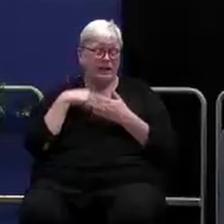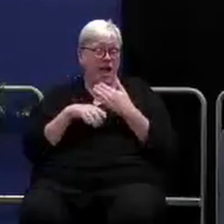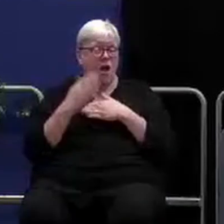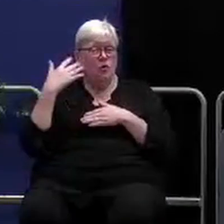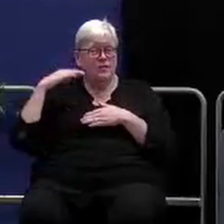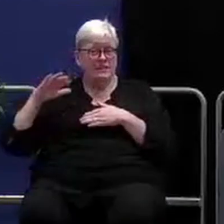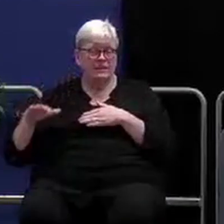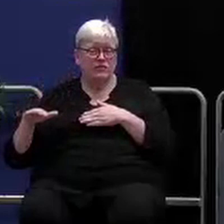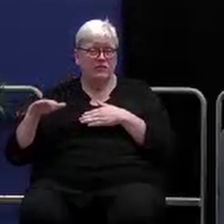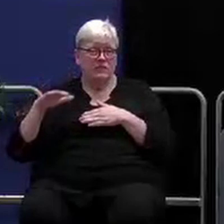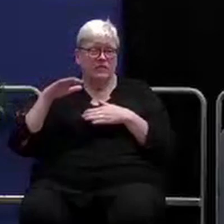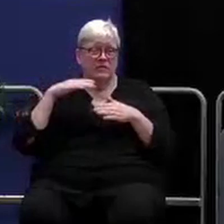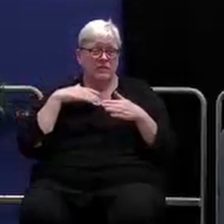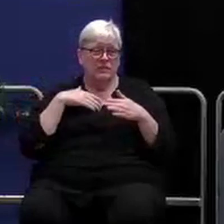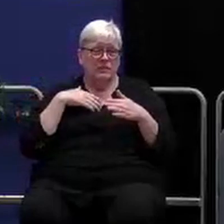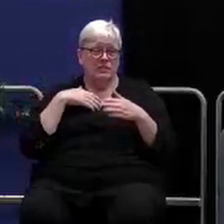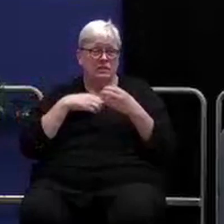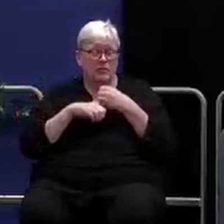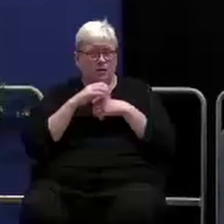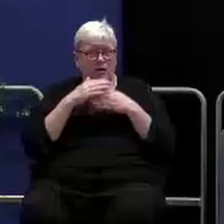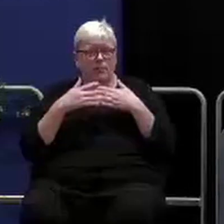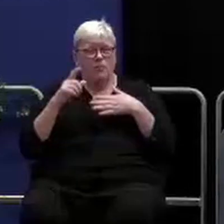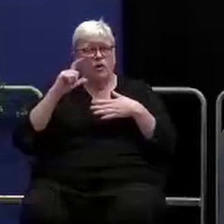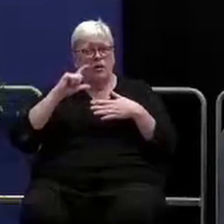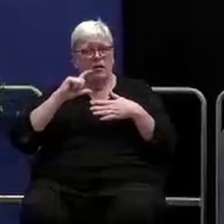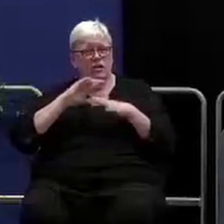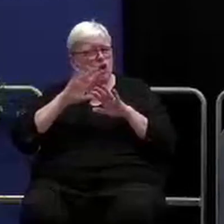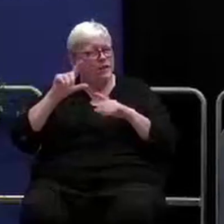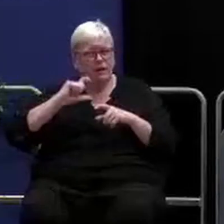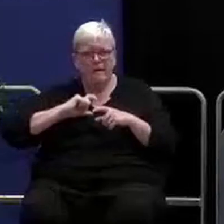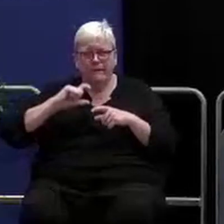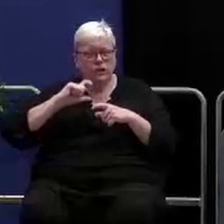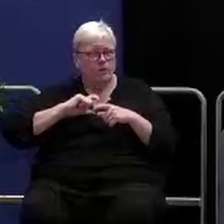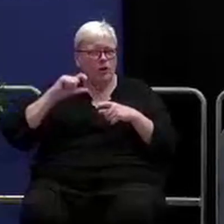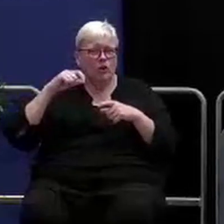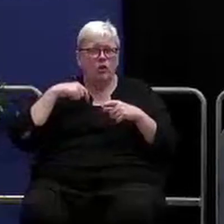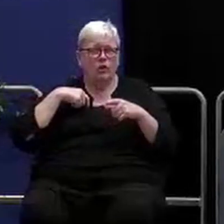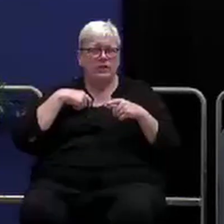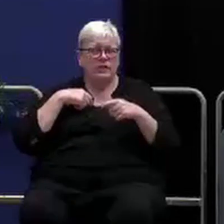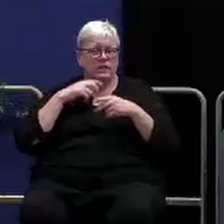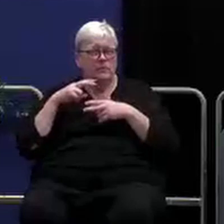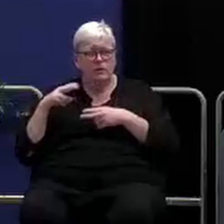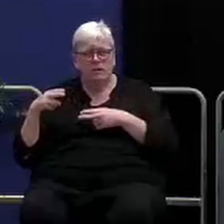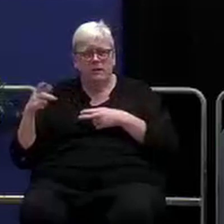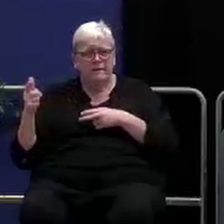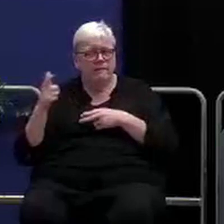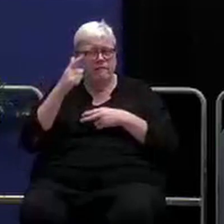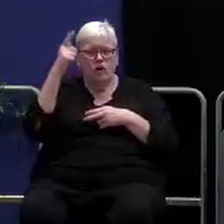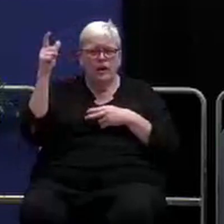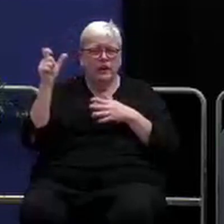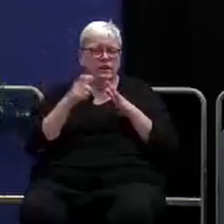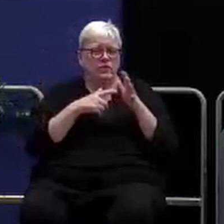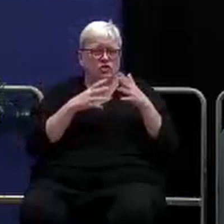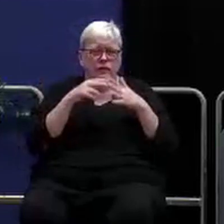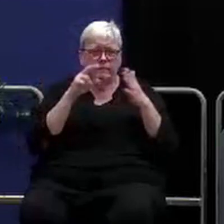them out loud to me, but I was slowly getting more and more uncomfortable with what I was reading. And then I got to Voyage of the Dawn Treader with the sort of the